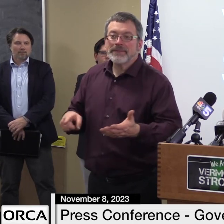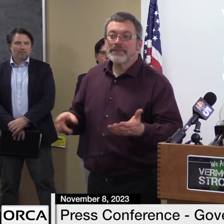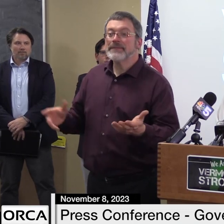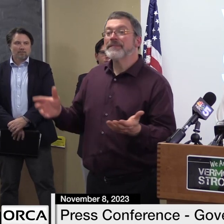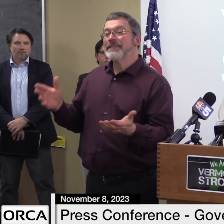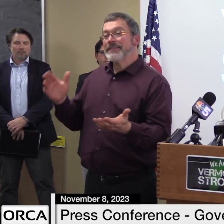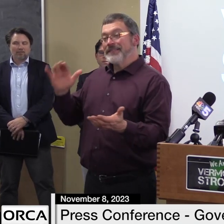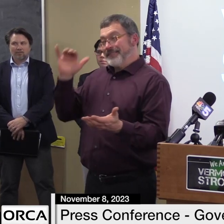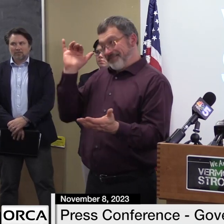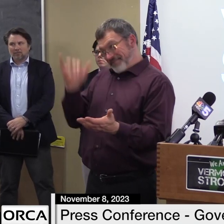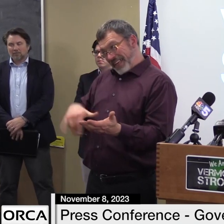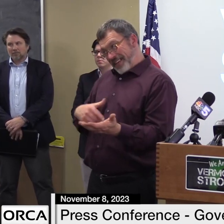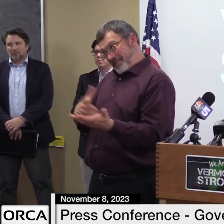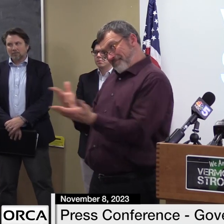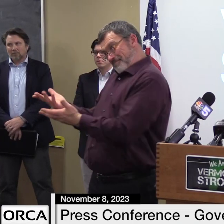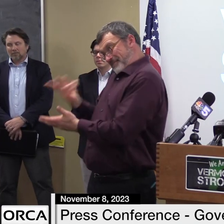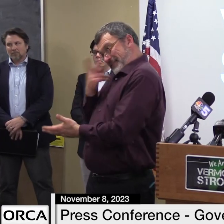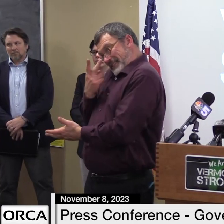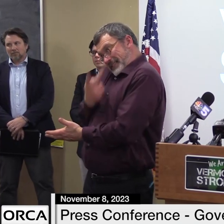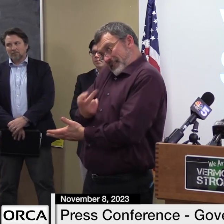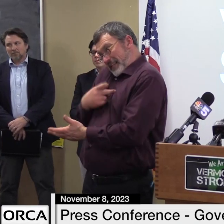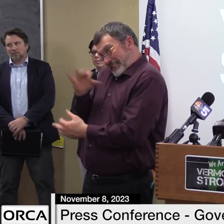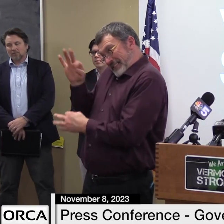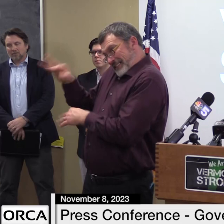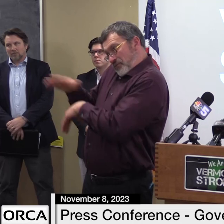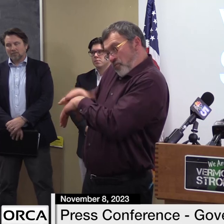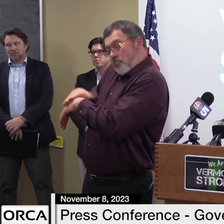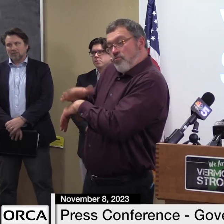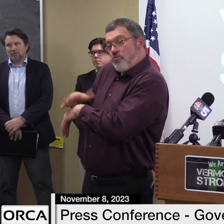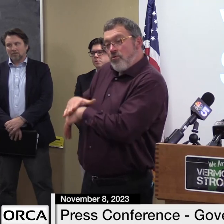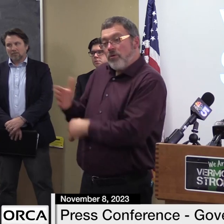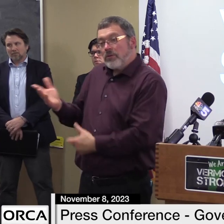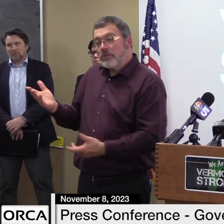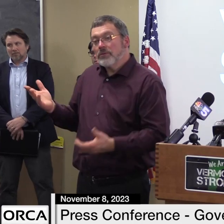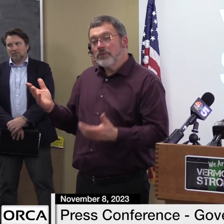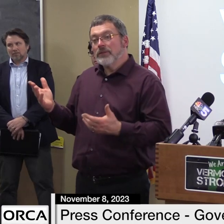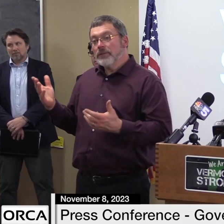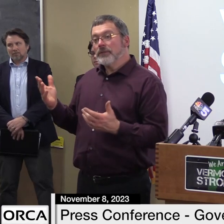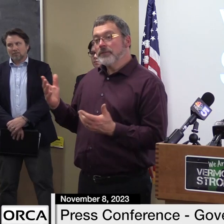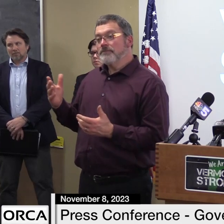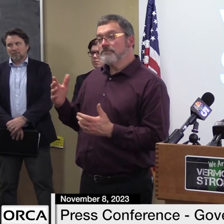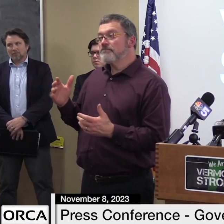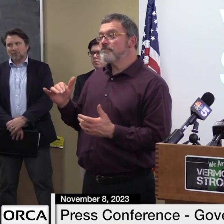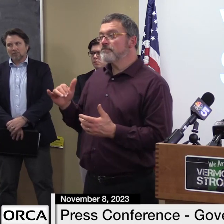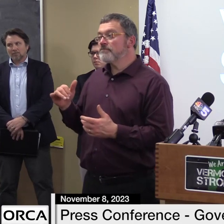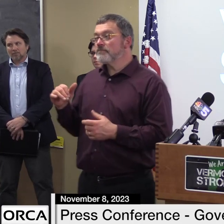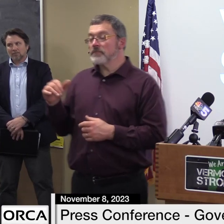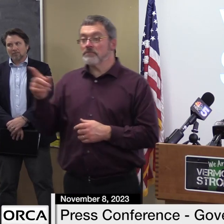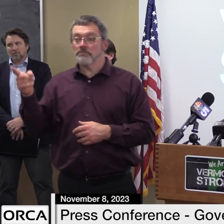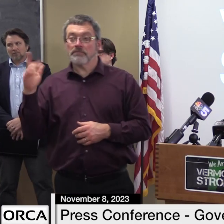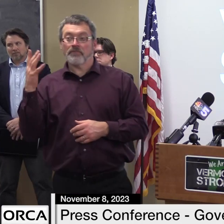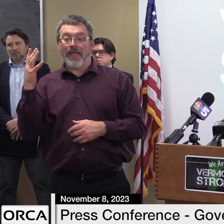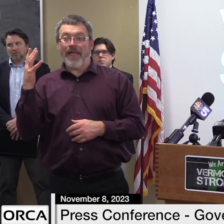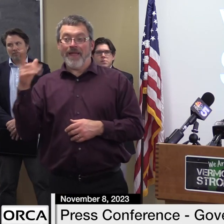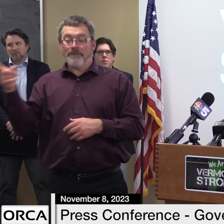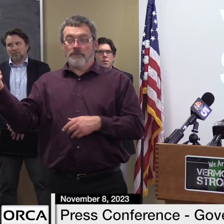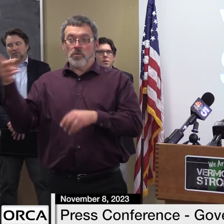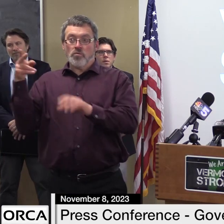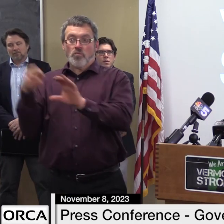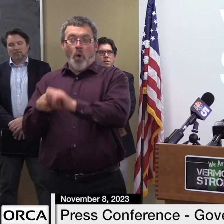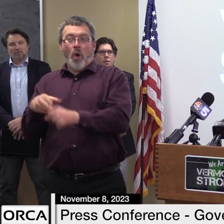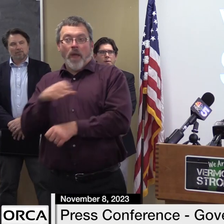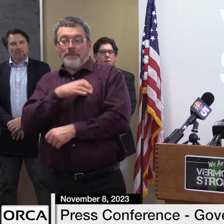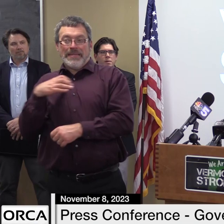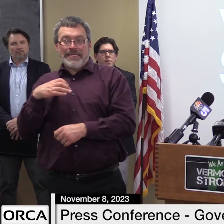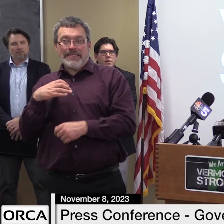as well. And so obviously yesterday these three were all at the Joint Fiscal Committee hearing. But are you planning on speaking with the Speaker or Pro Tem kind of heading into the session to lay